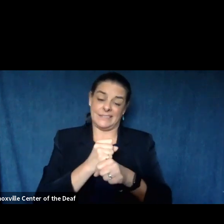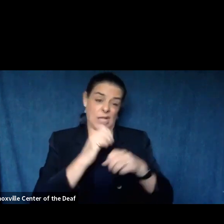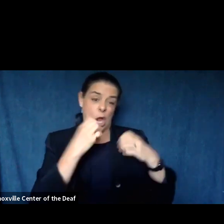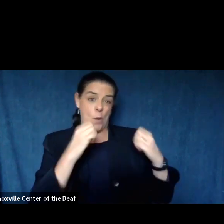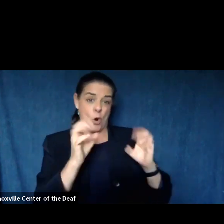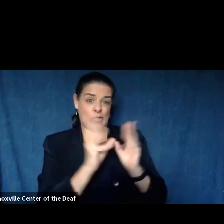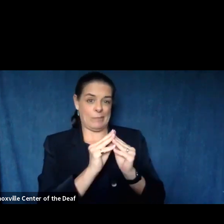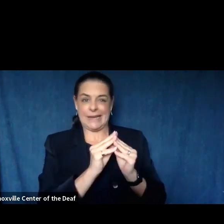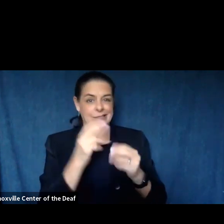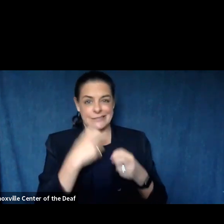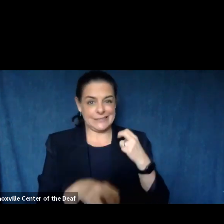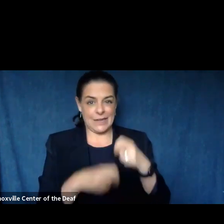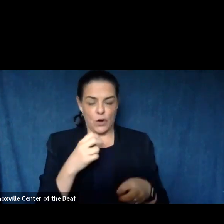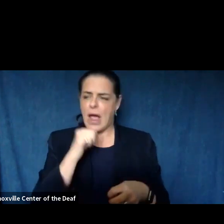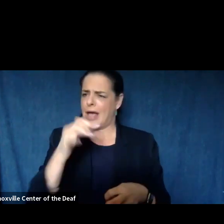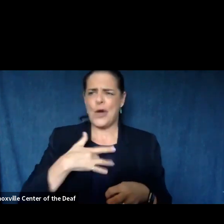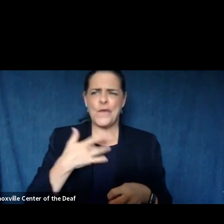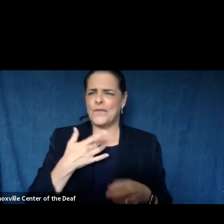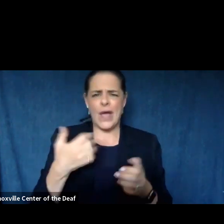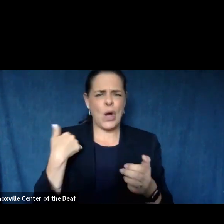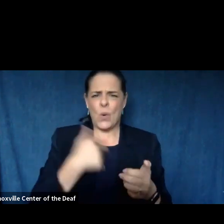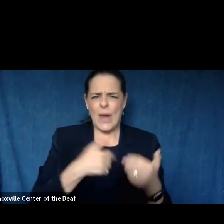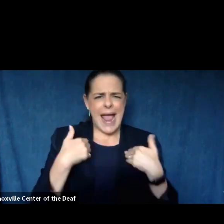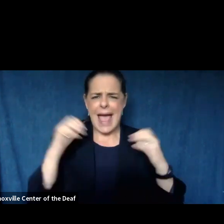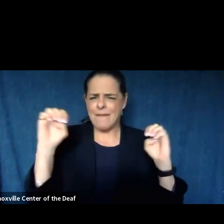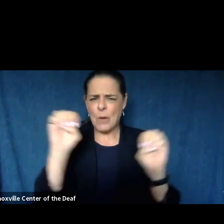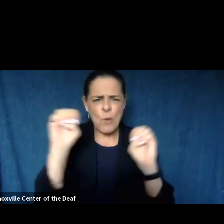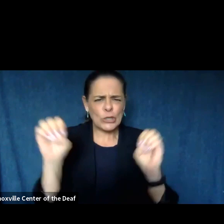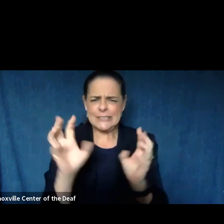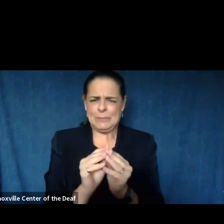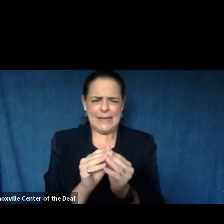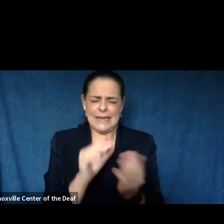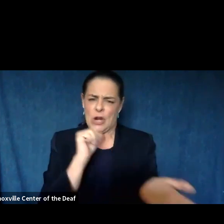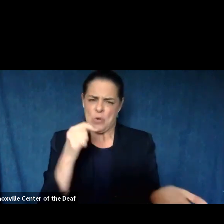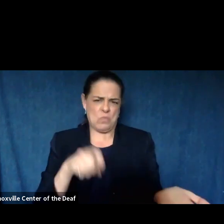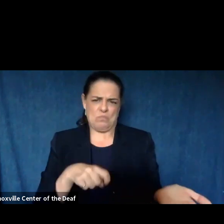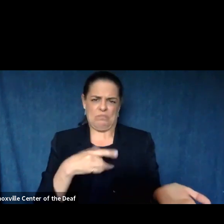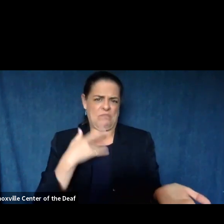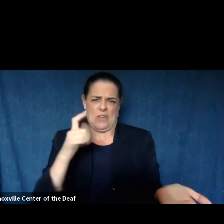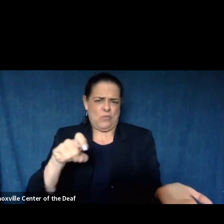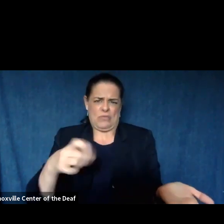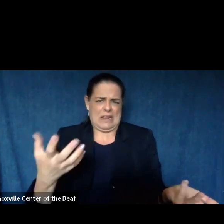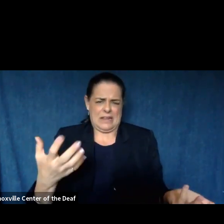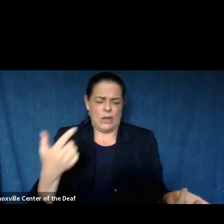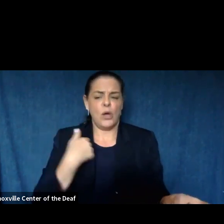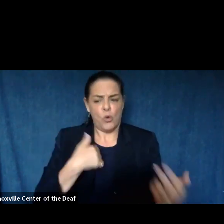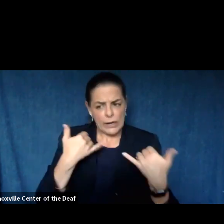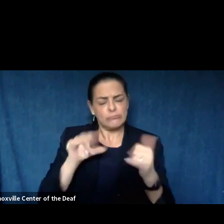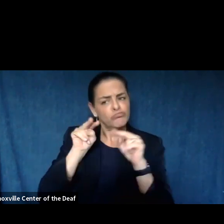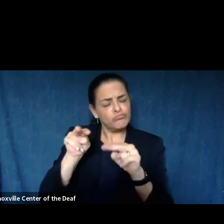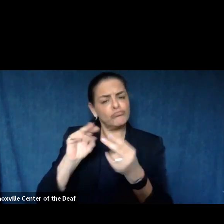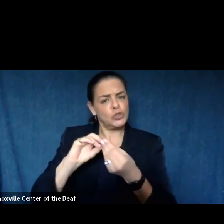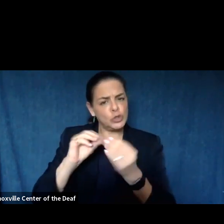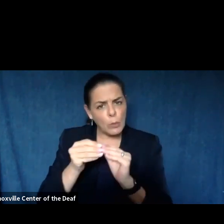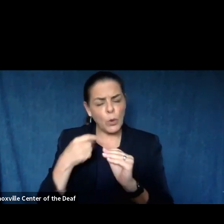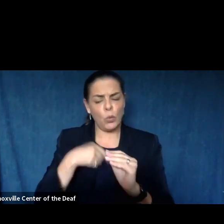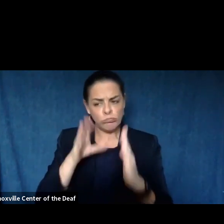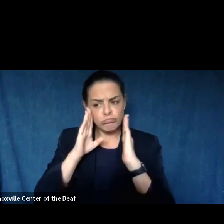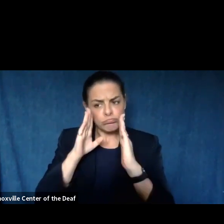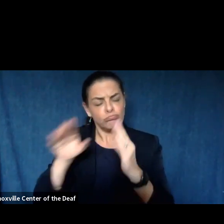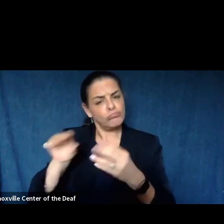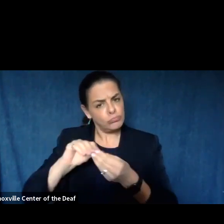don't feel like we're in an emergency, and I don't believe we need an emergency meeting. We continue to watch the data. We continue to pay attention to the